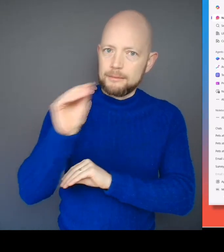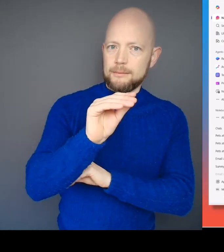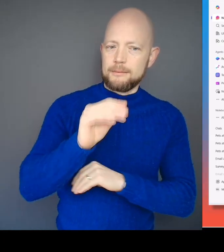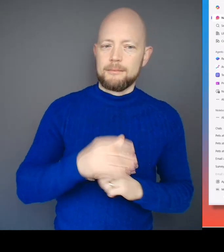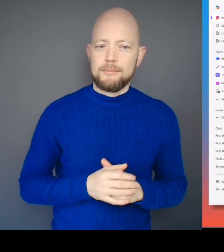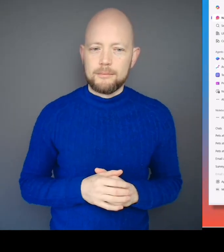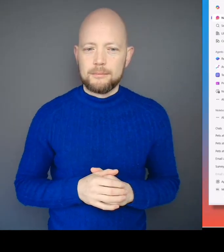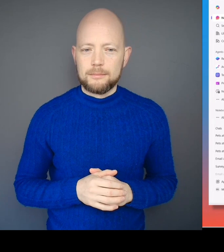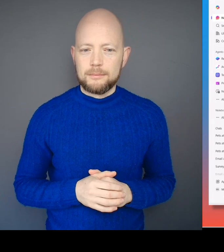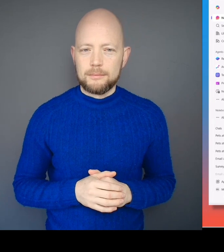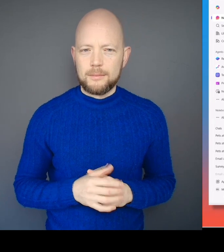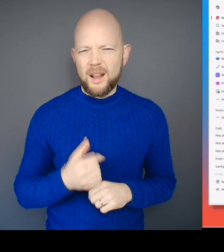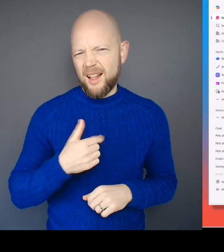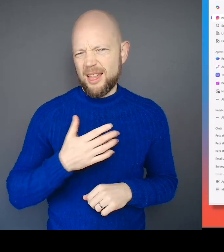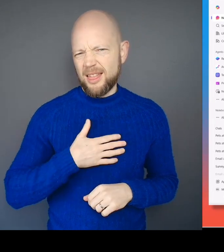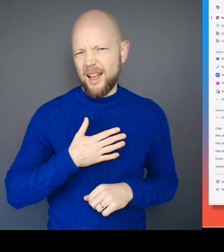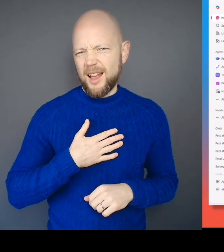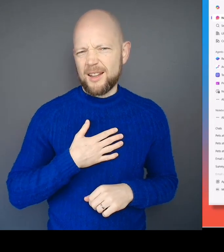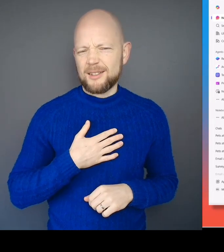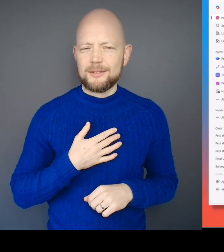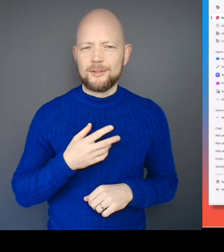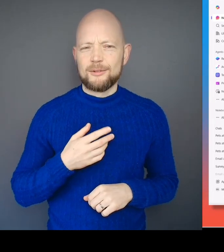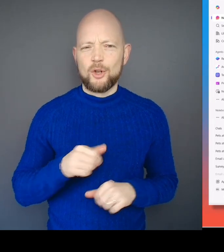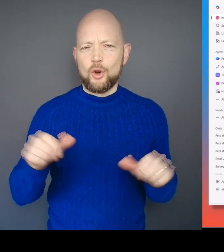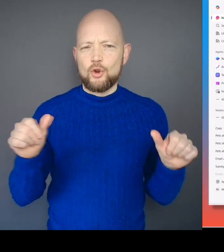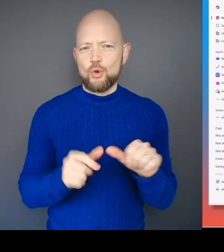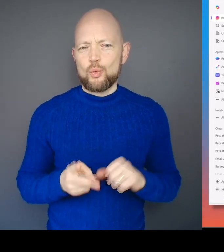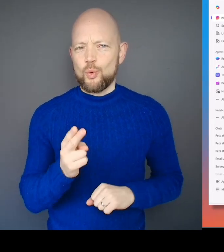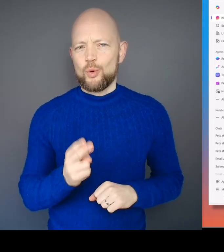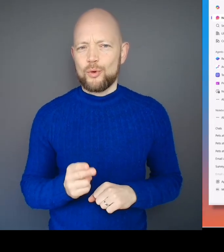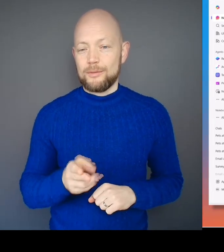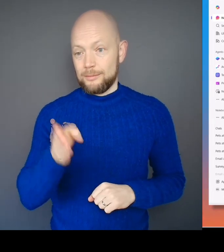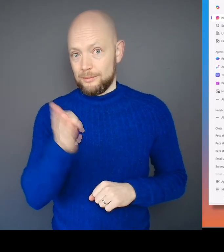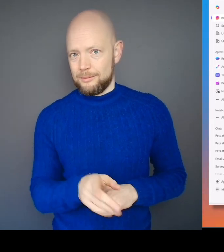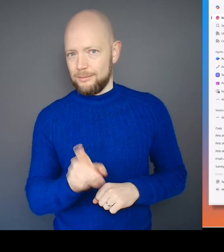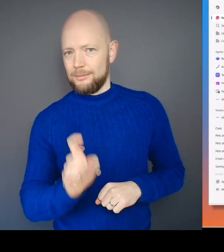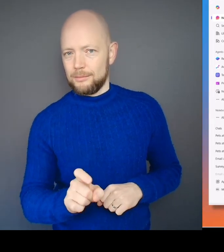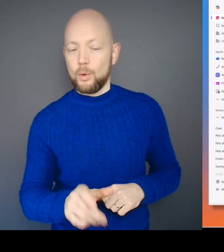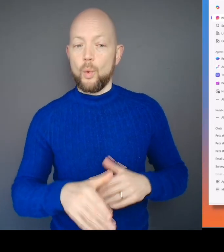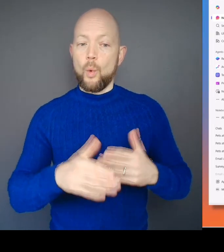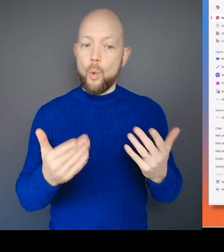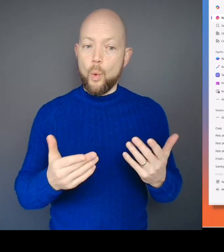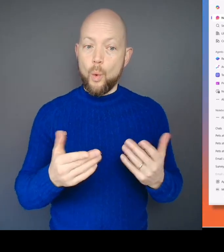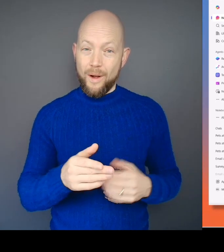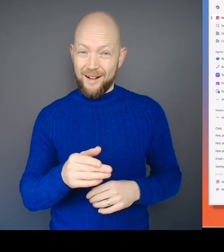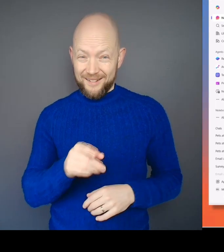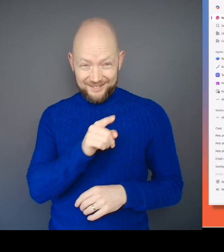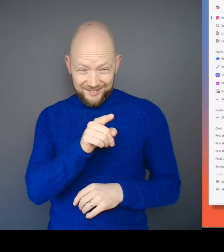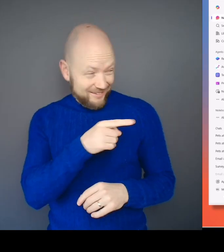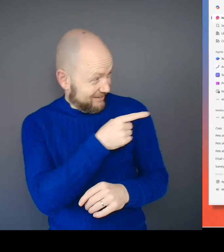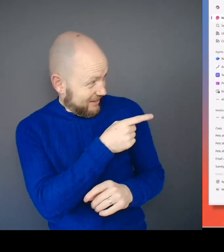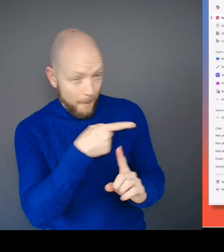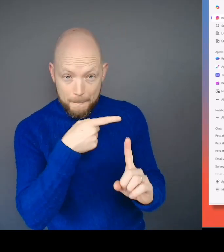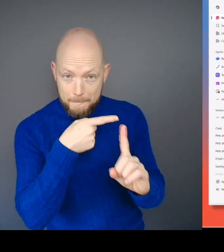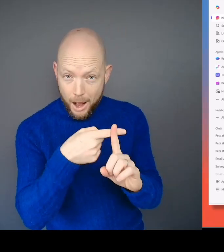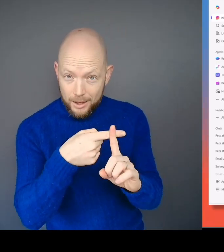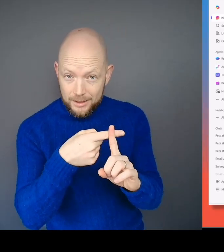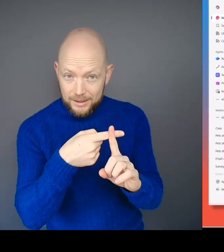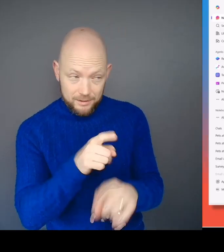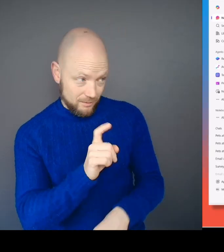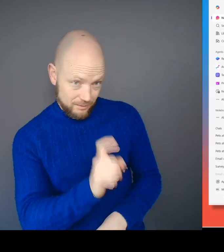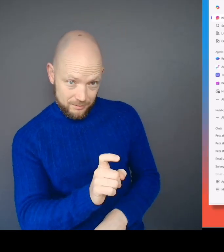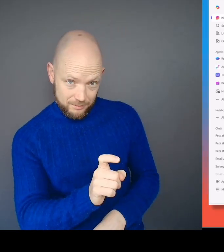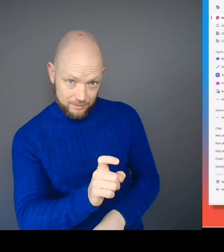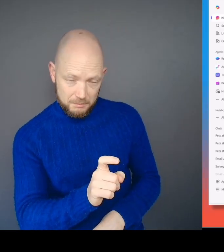can do this, if you don't prefer to use that key, I prefer to kind of use the keyboard shortcut. But the other thing you can use is this plus button